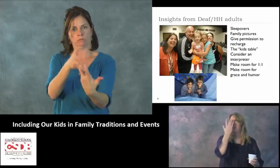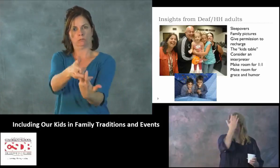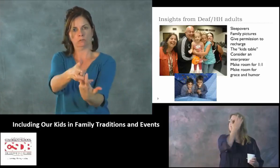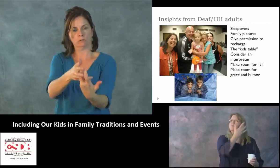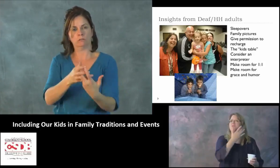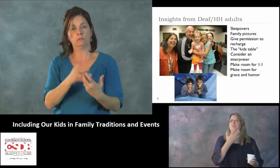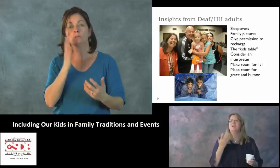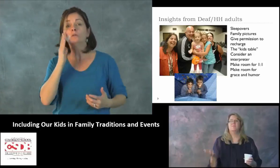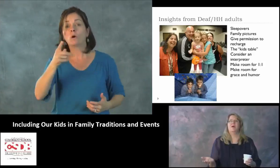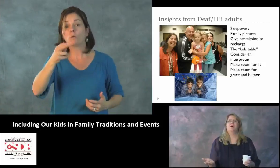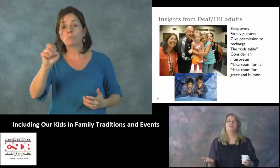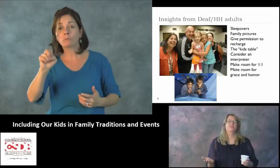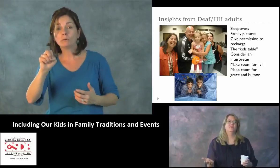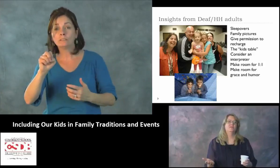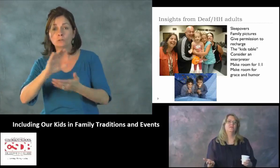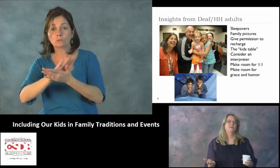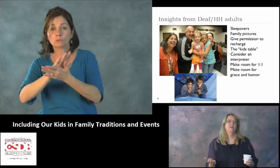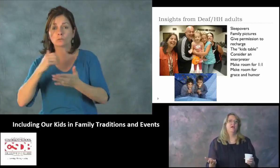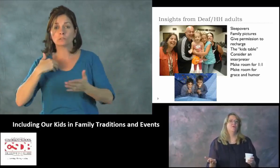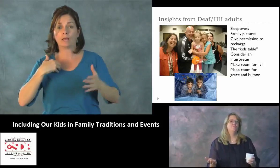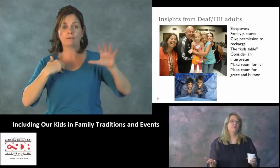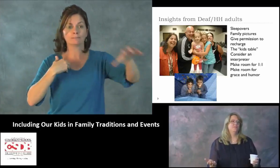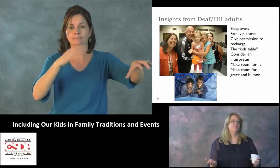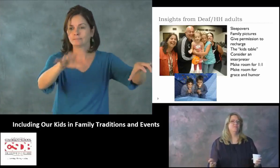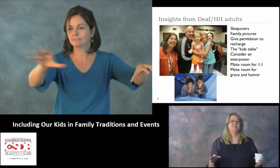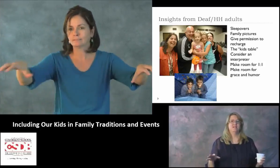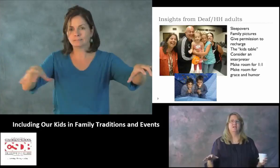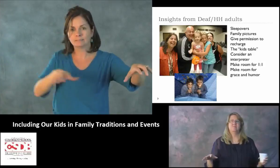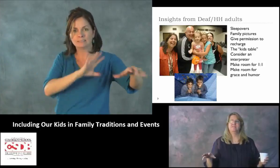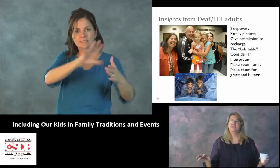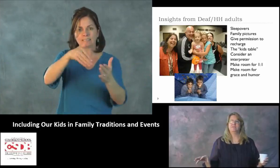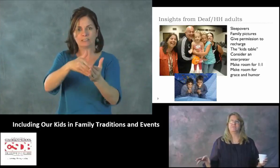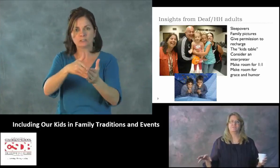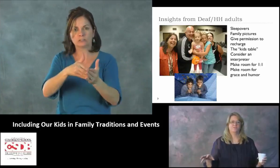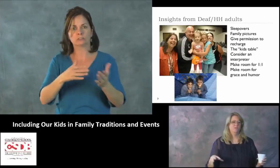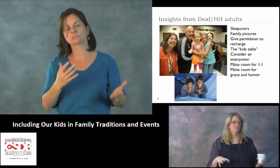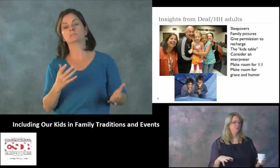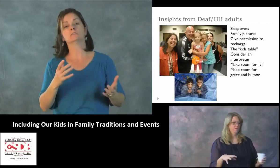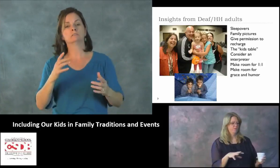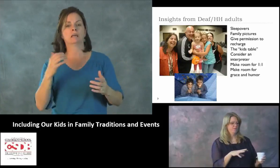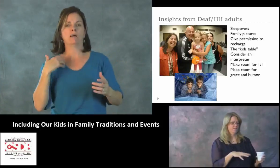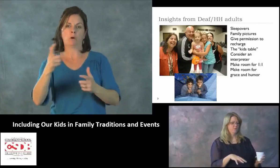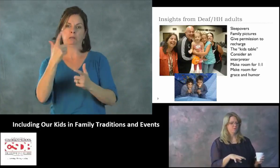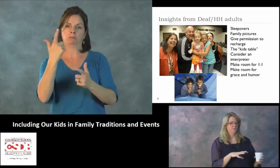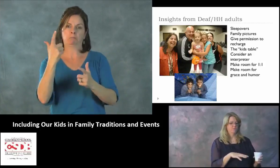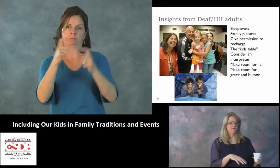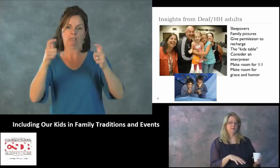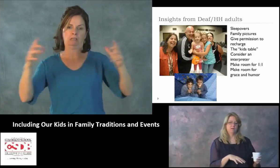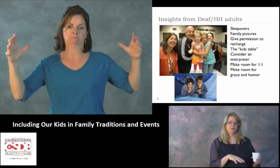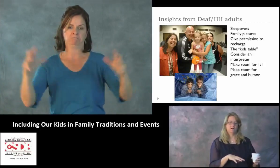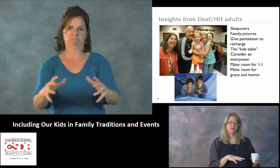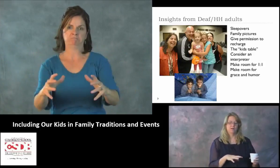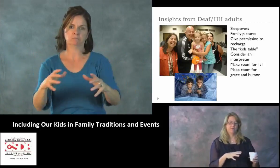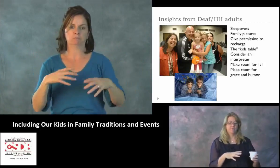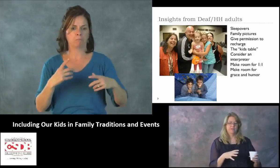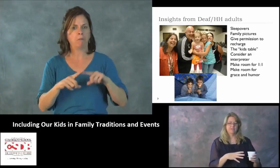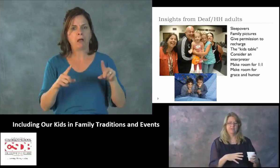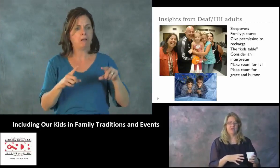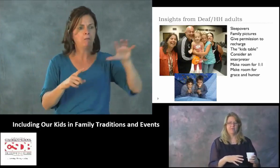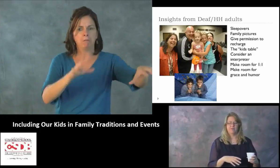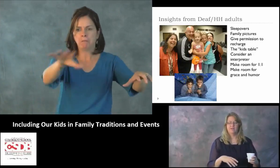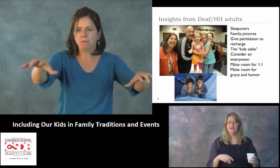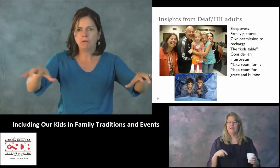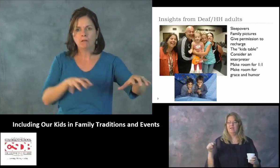activity. So think about how preschools set up centers. There's the circle center and